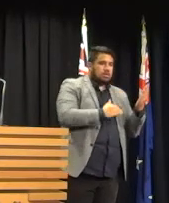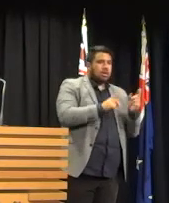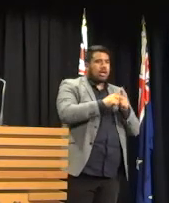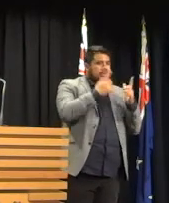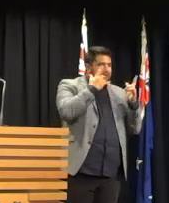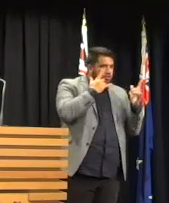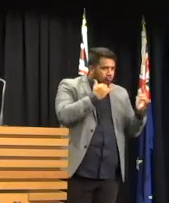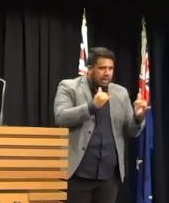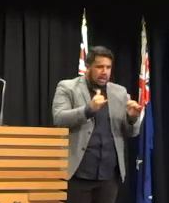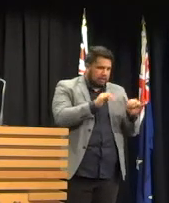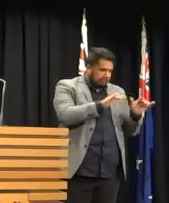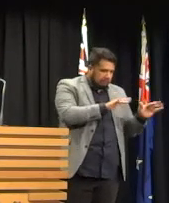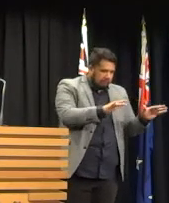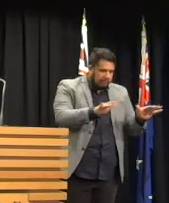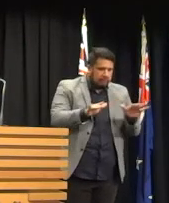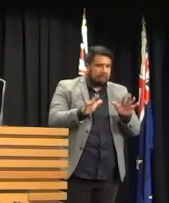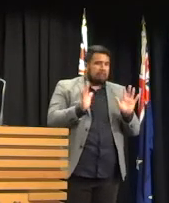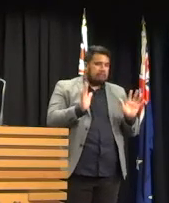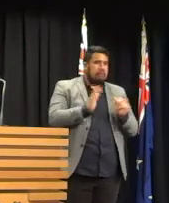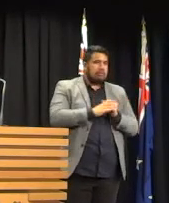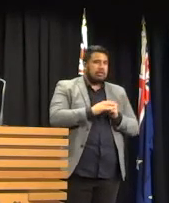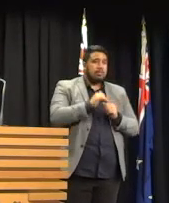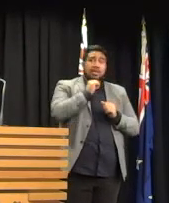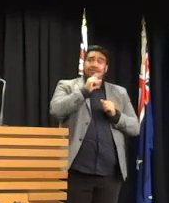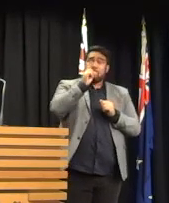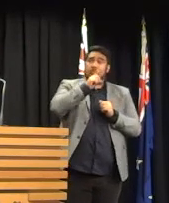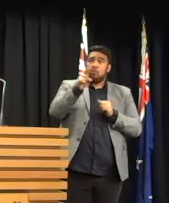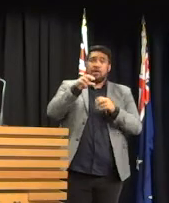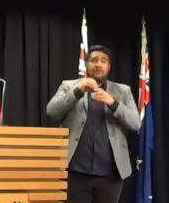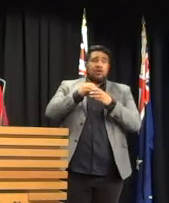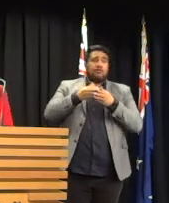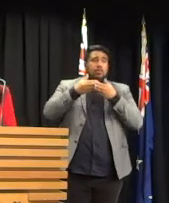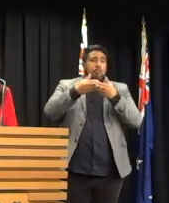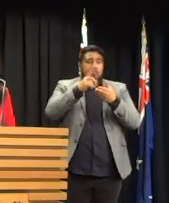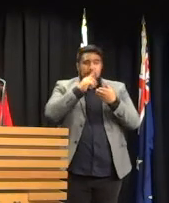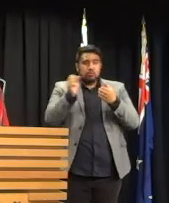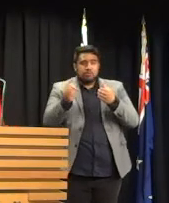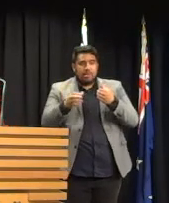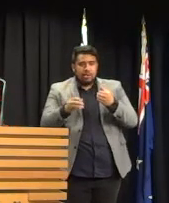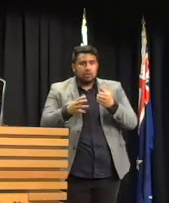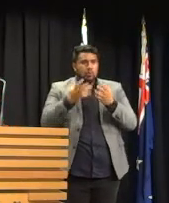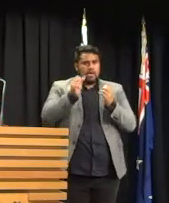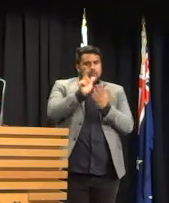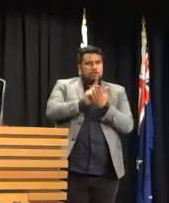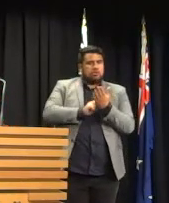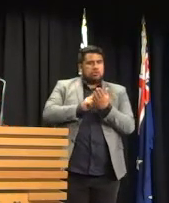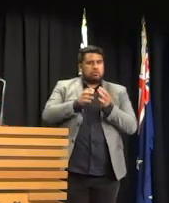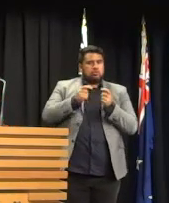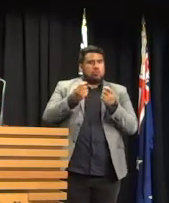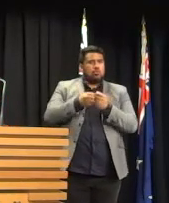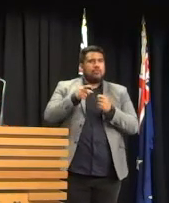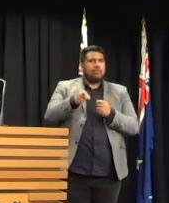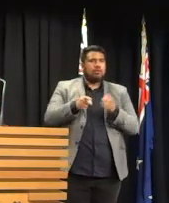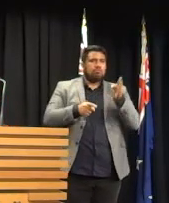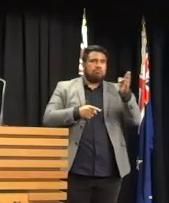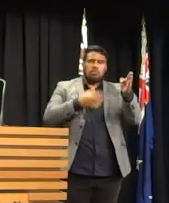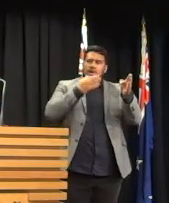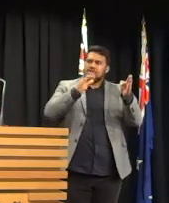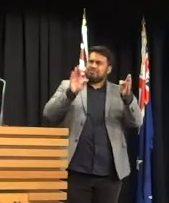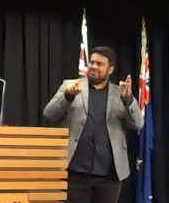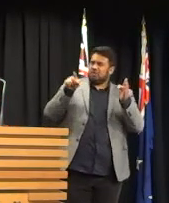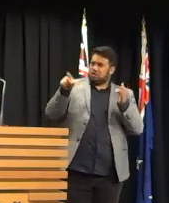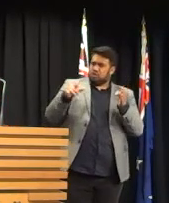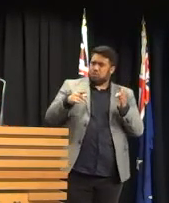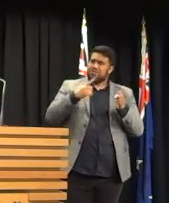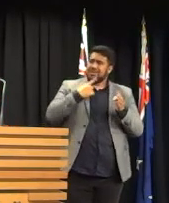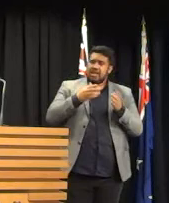is involved in people smuggling, we already have legislation to deal with. Can you just clarify whether or not you think these vessels are capable of reaching New